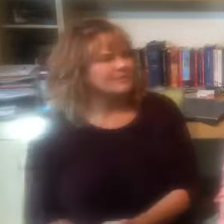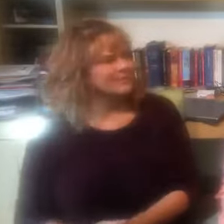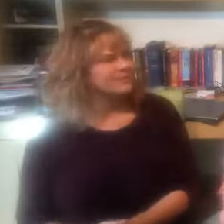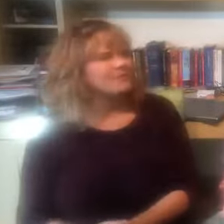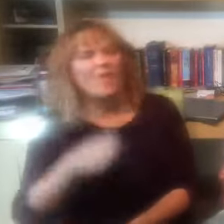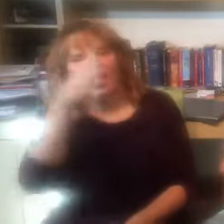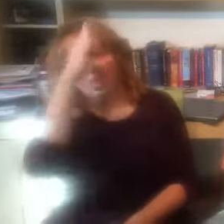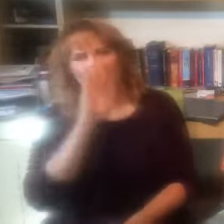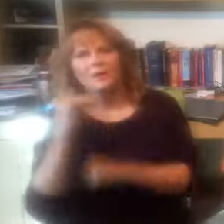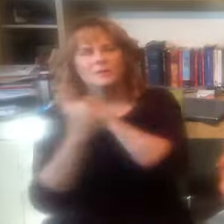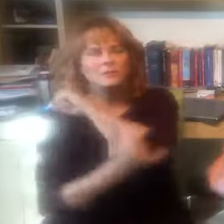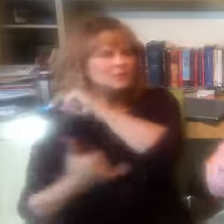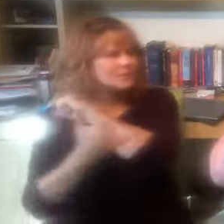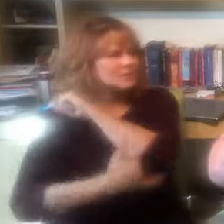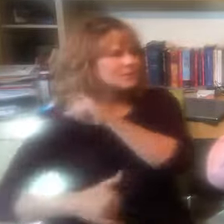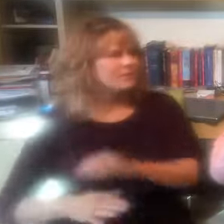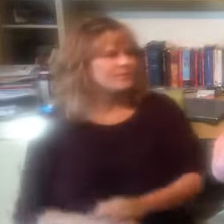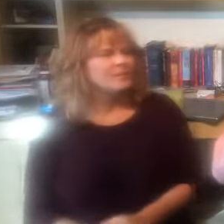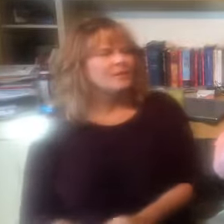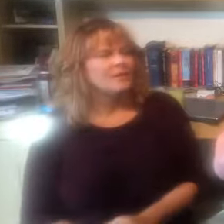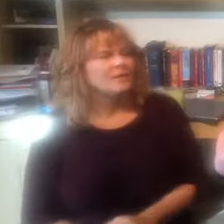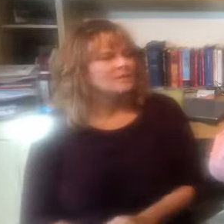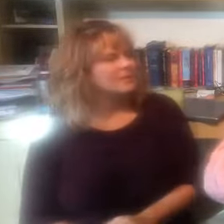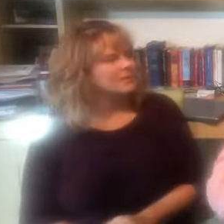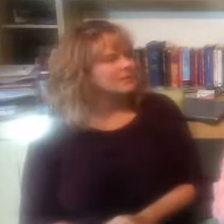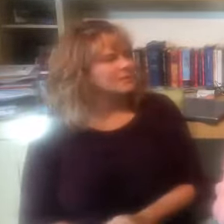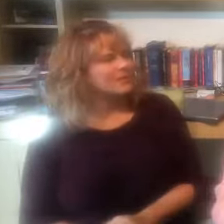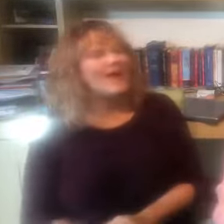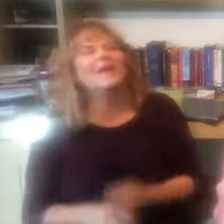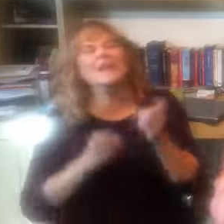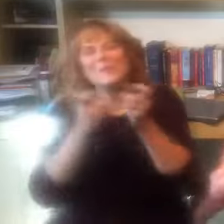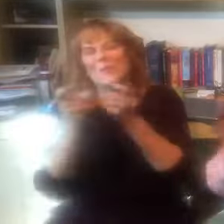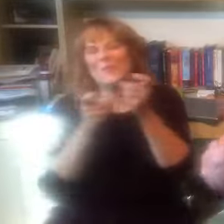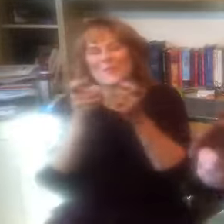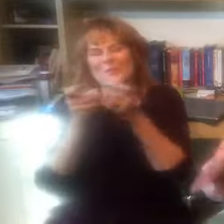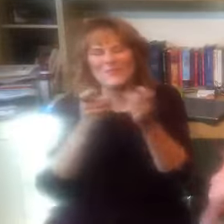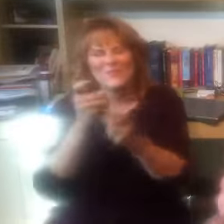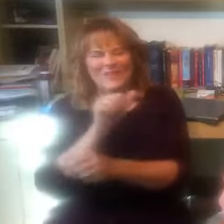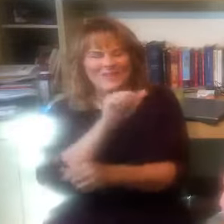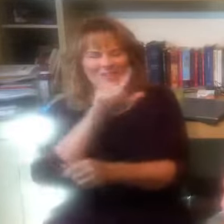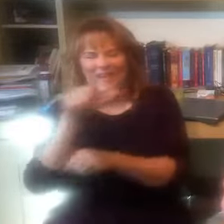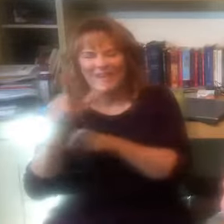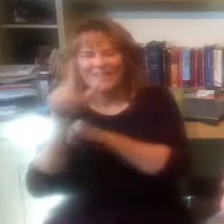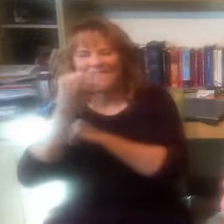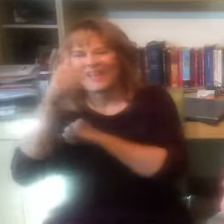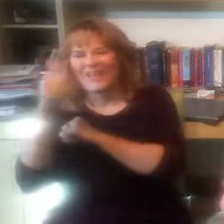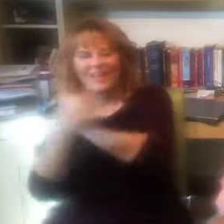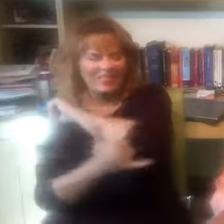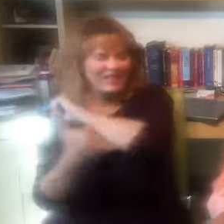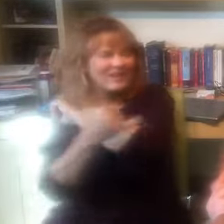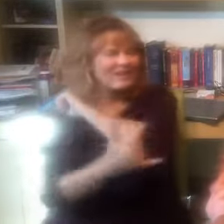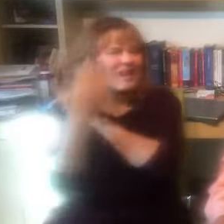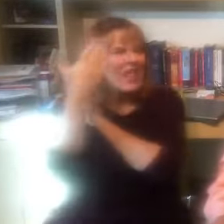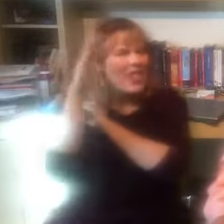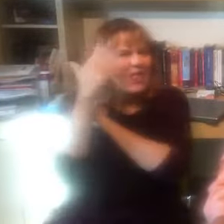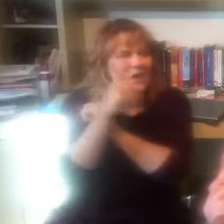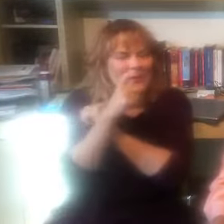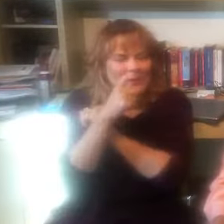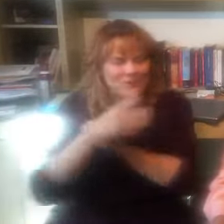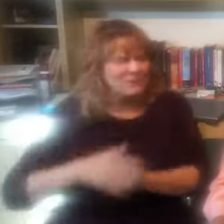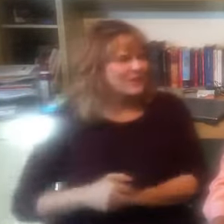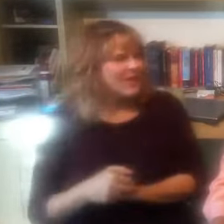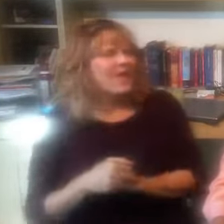this is God's country out here. I don't know who runs all the other countries. This is definitely God's country out here. This is just